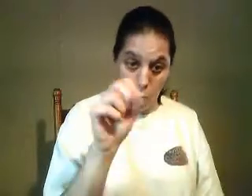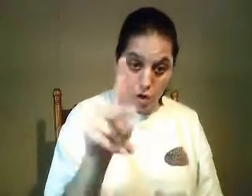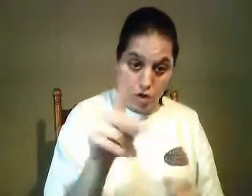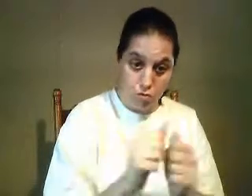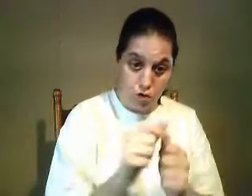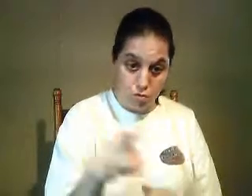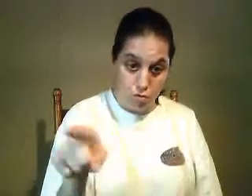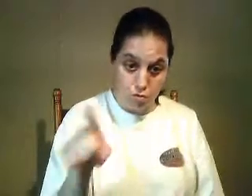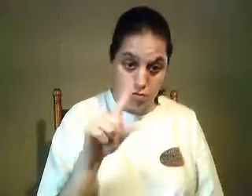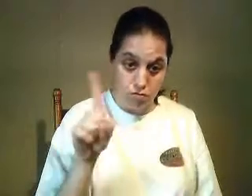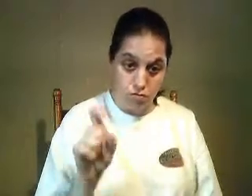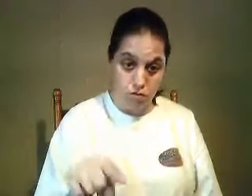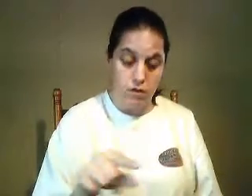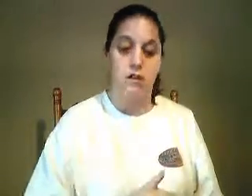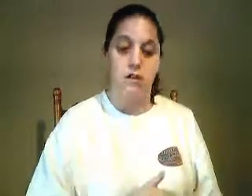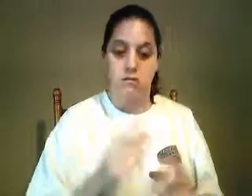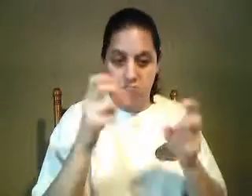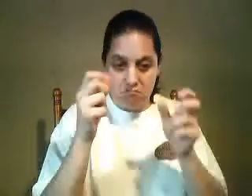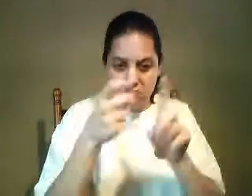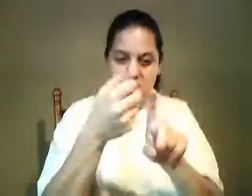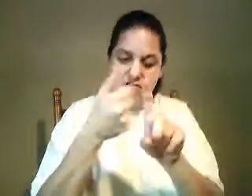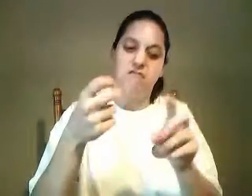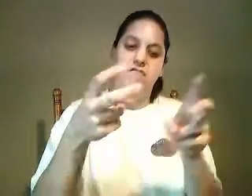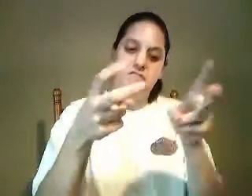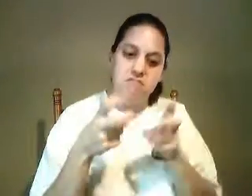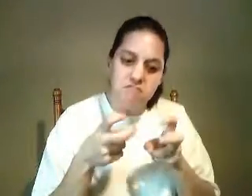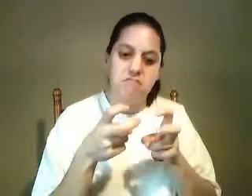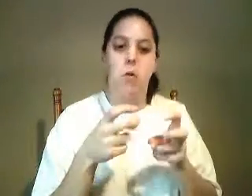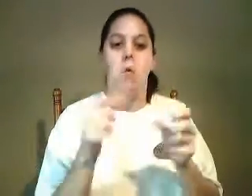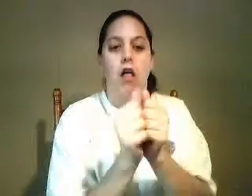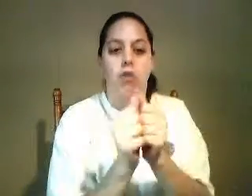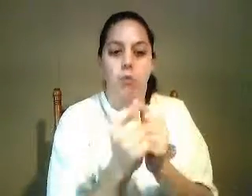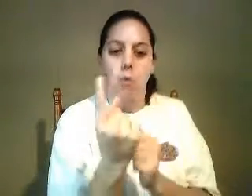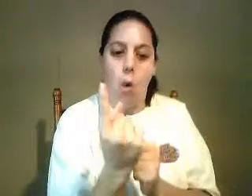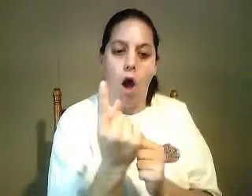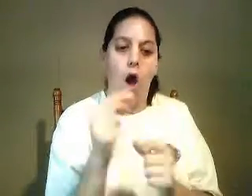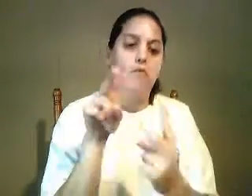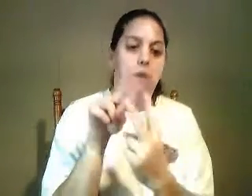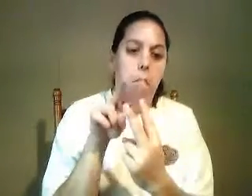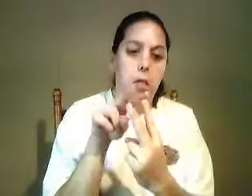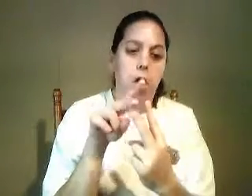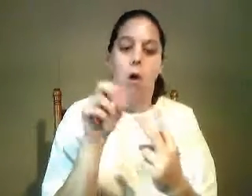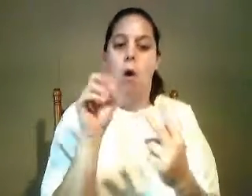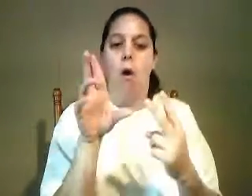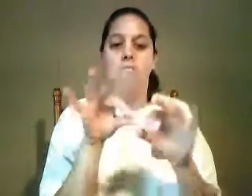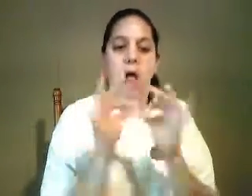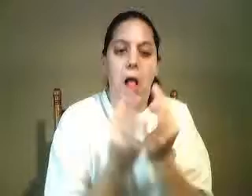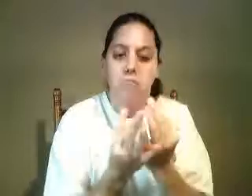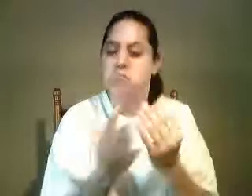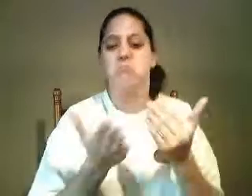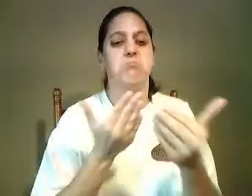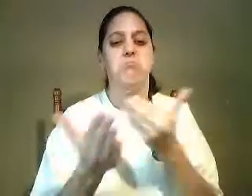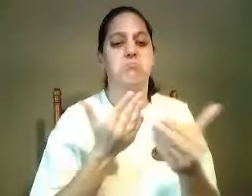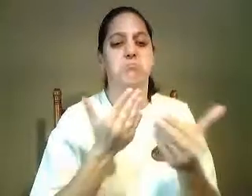a problem. We have a problem. a problem. Turtle, turtle,